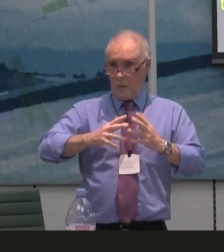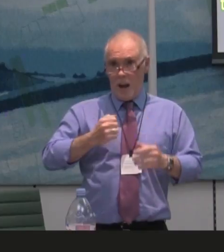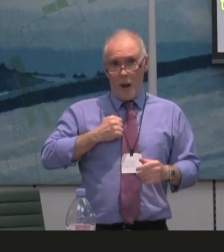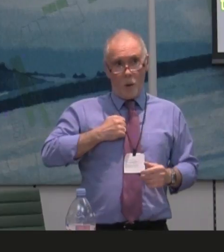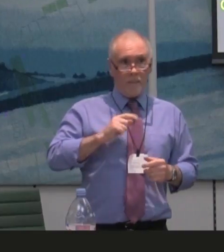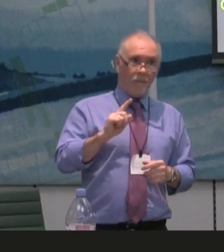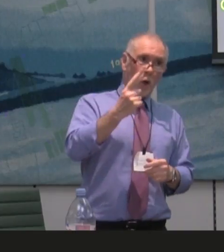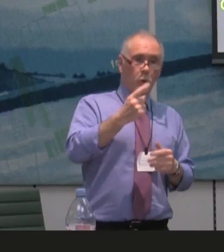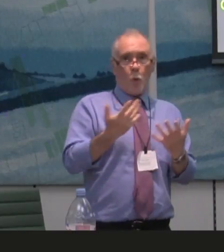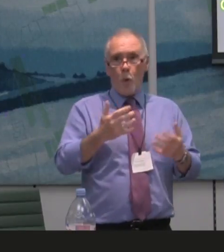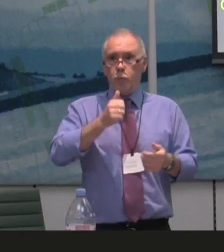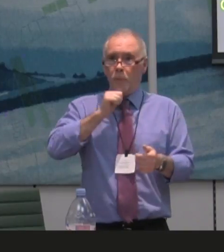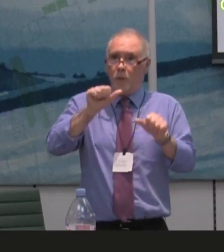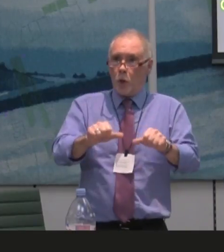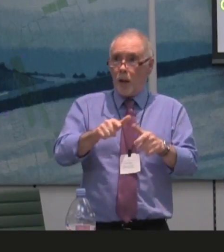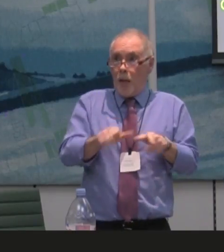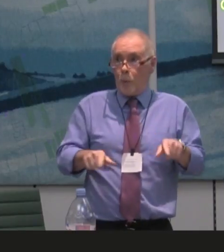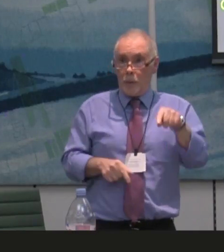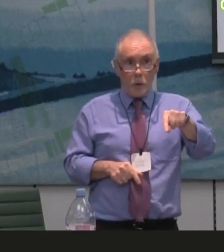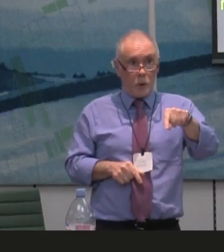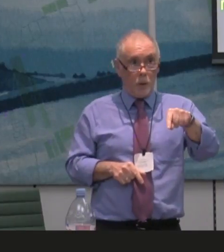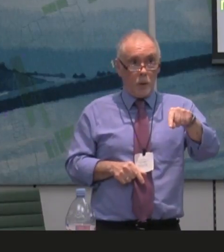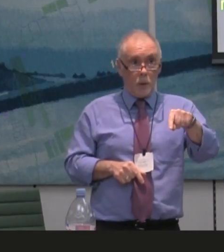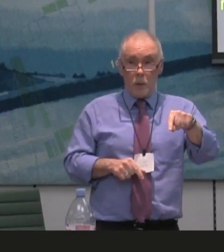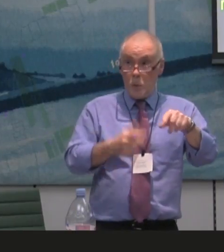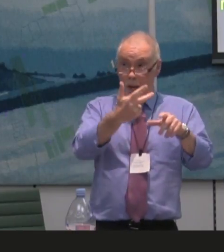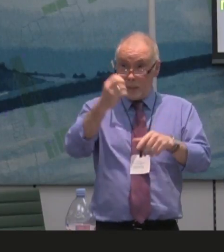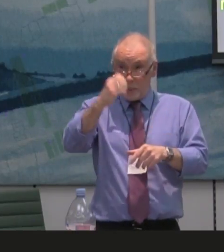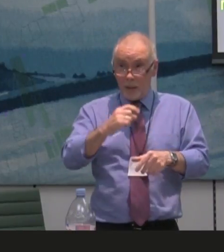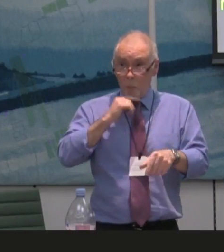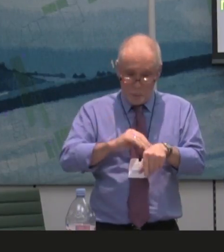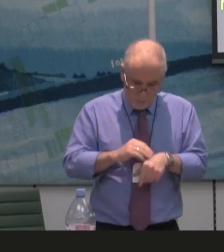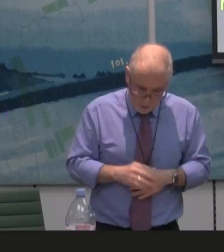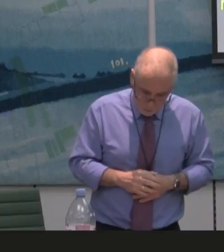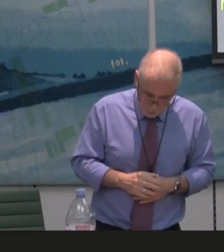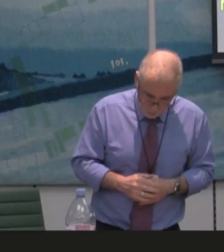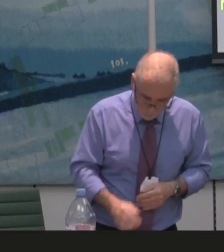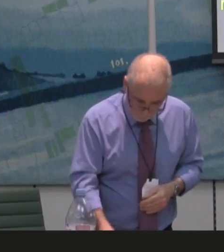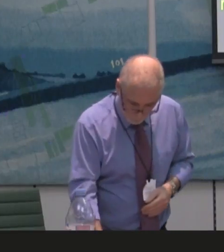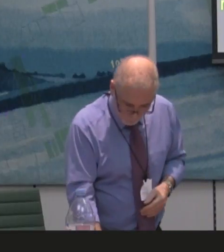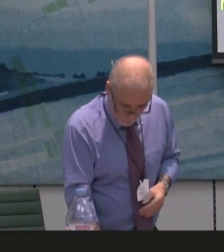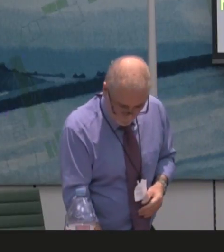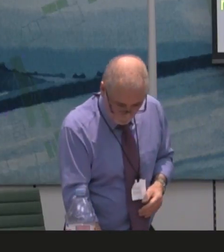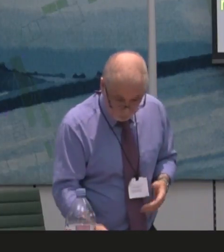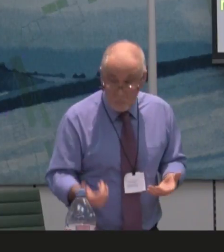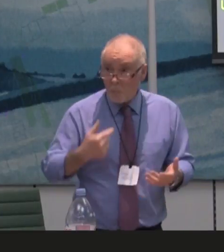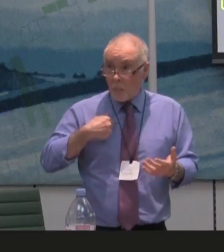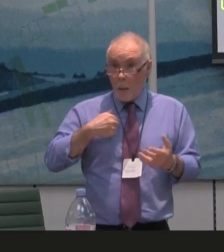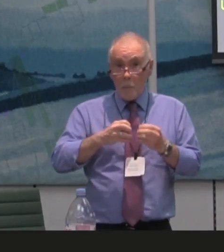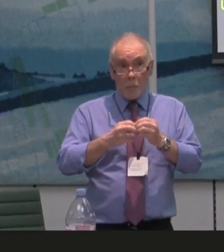deaf community, and 80% of those will be sign language users, those who use BSL as our first or